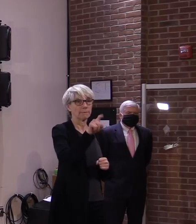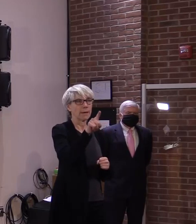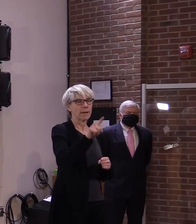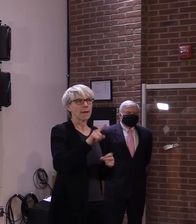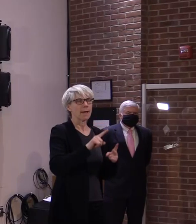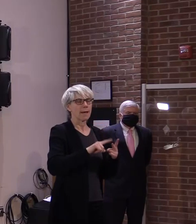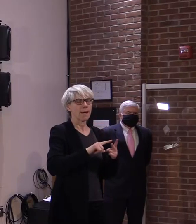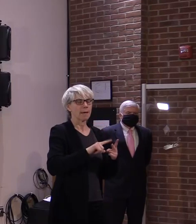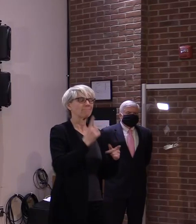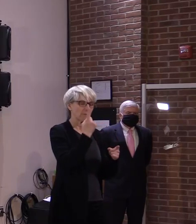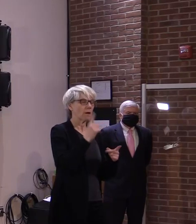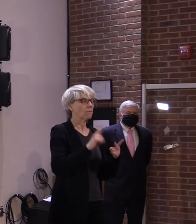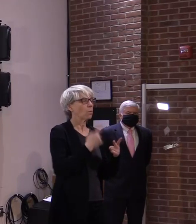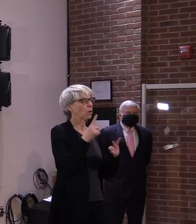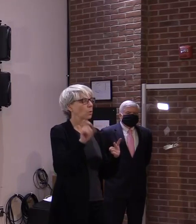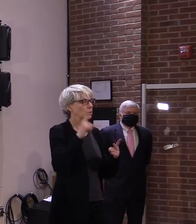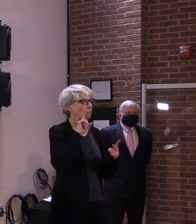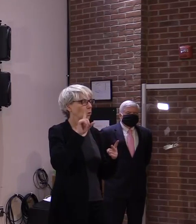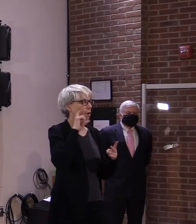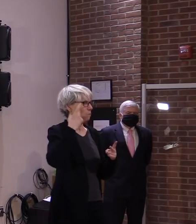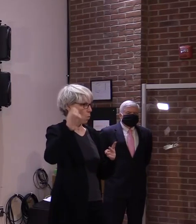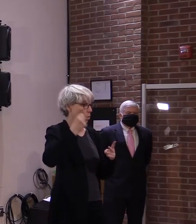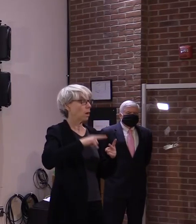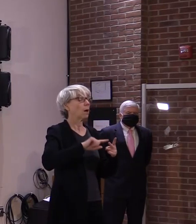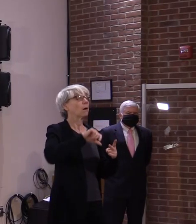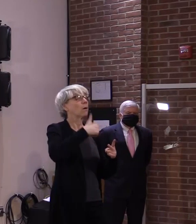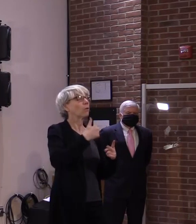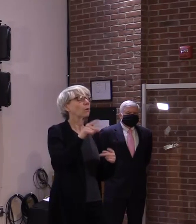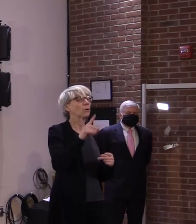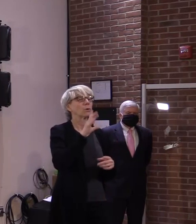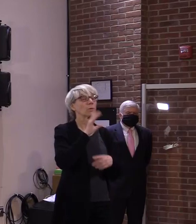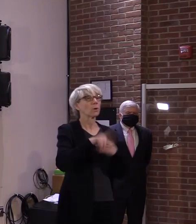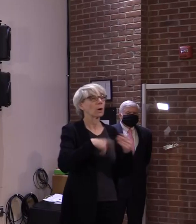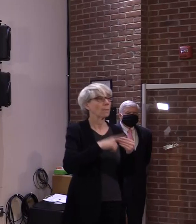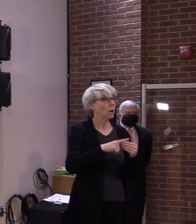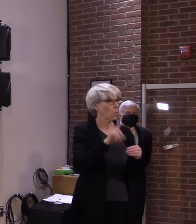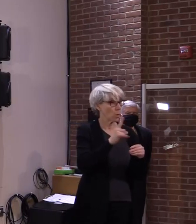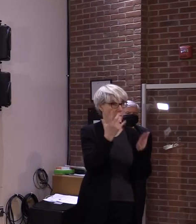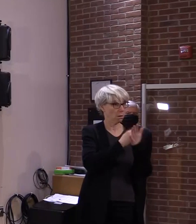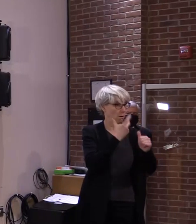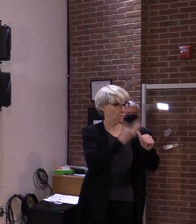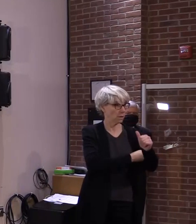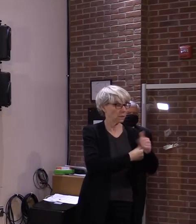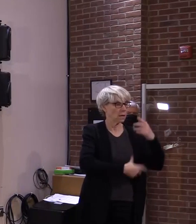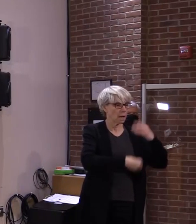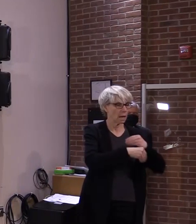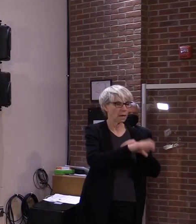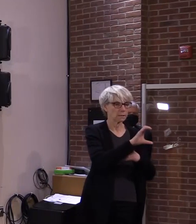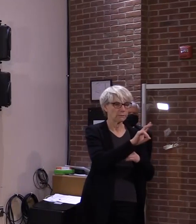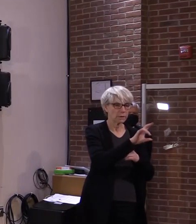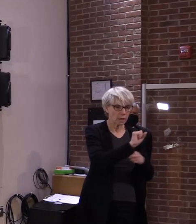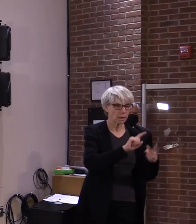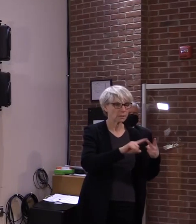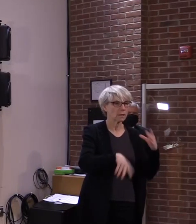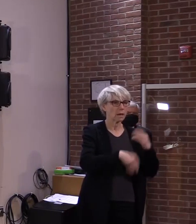but since we're talking about expanding the sites for the vaccine, some folks had asked us